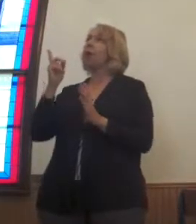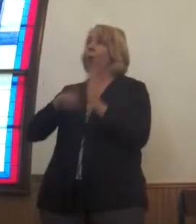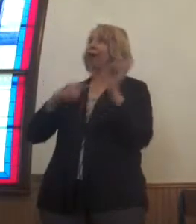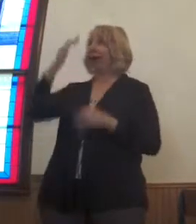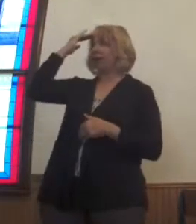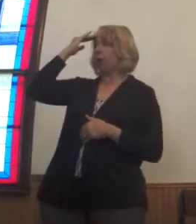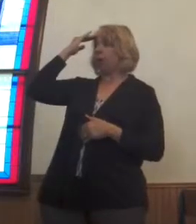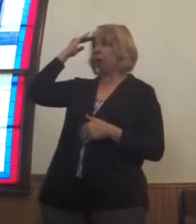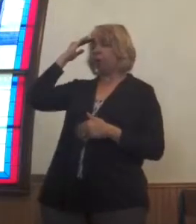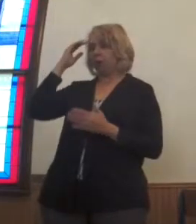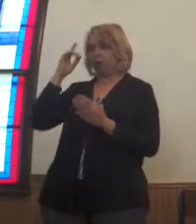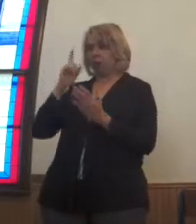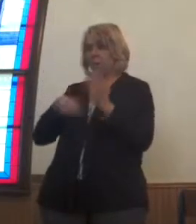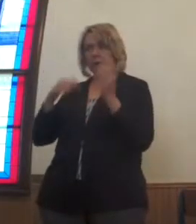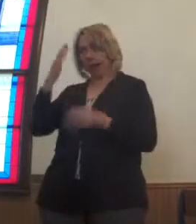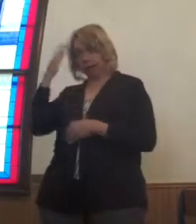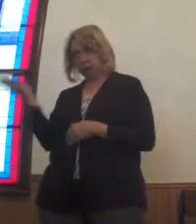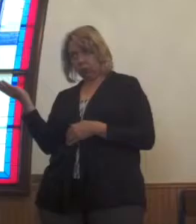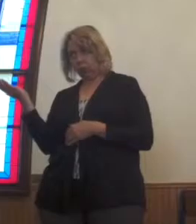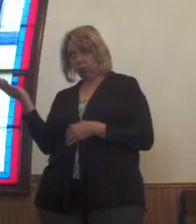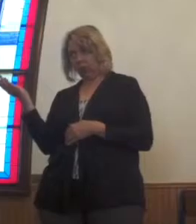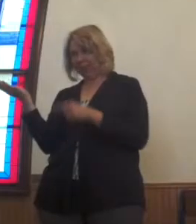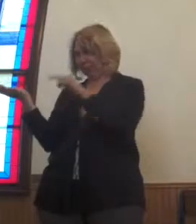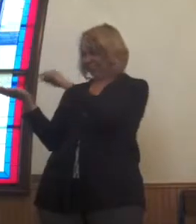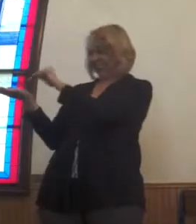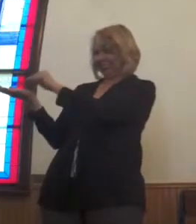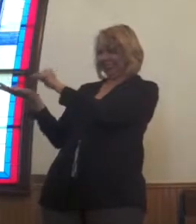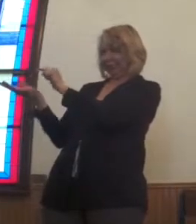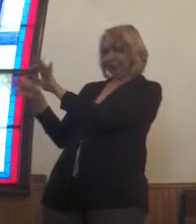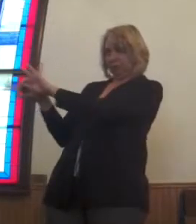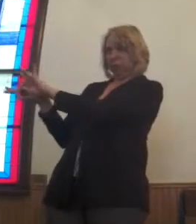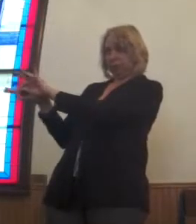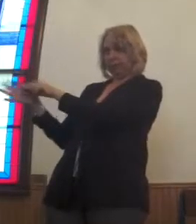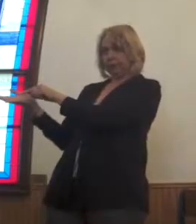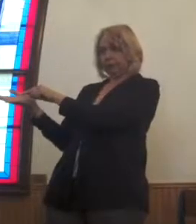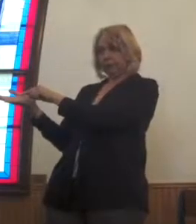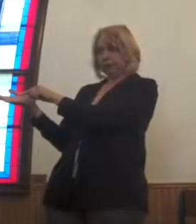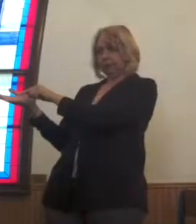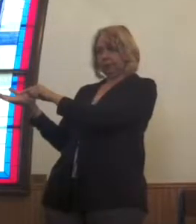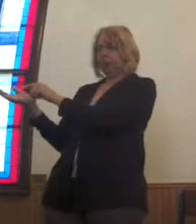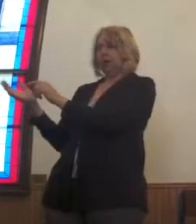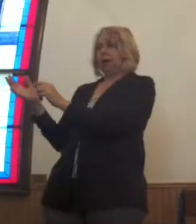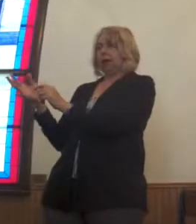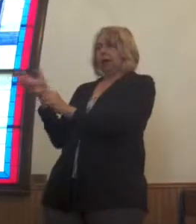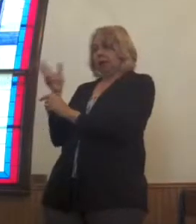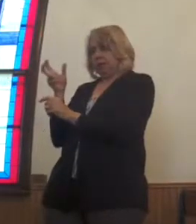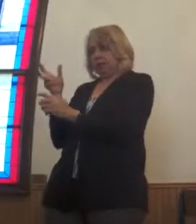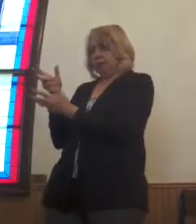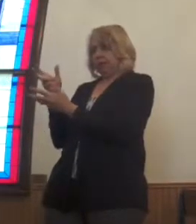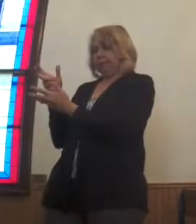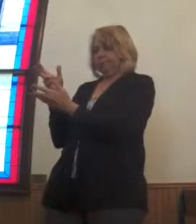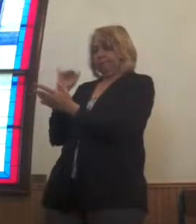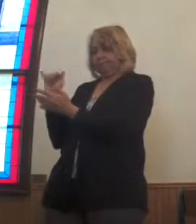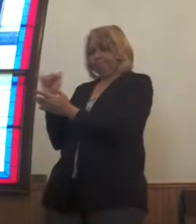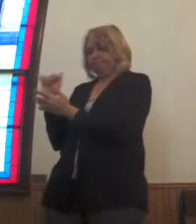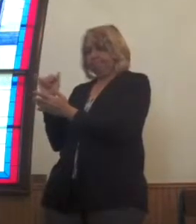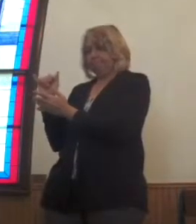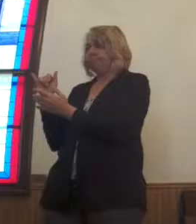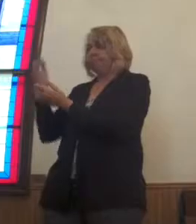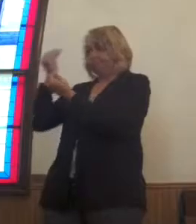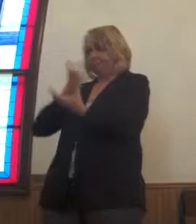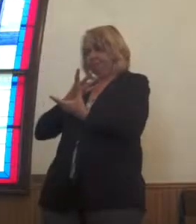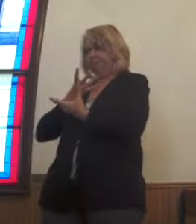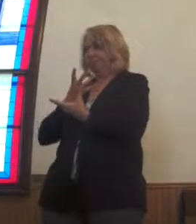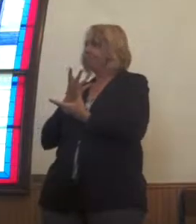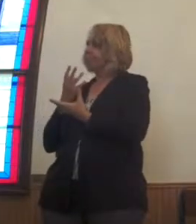know, or we're listening and not taking that step back when others are sharing things with